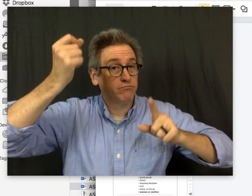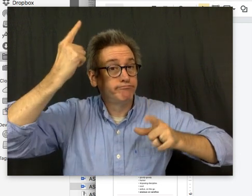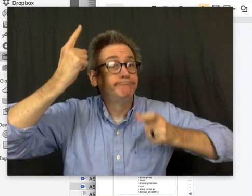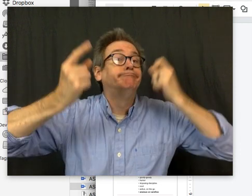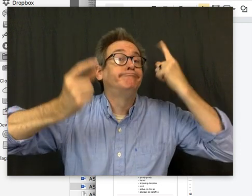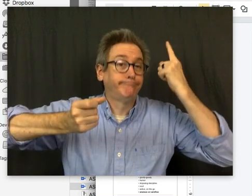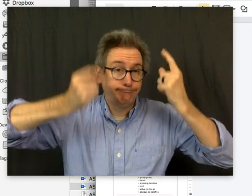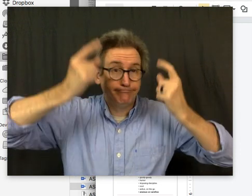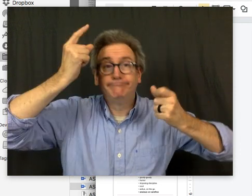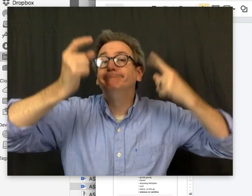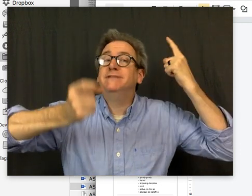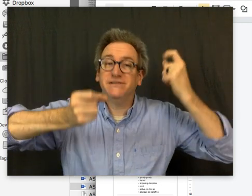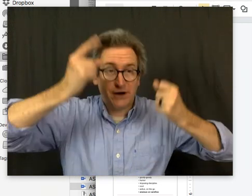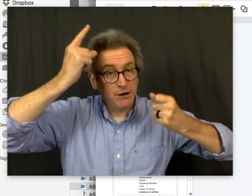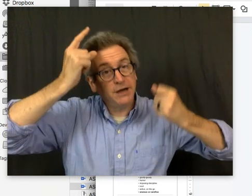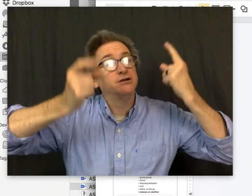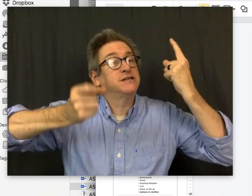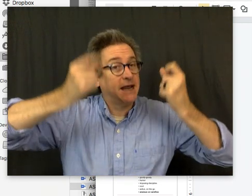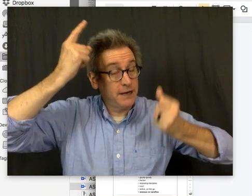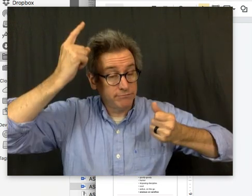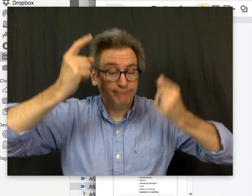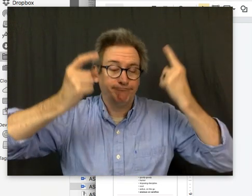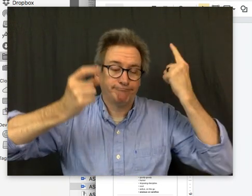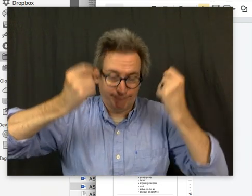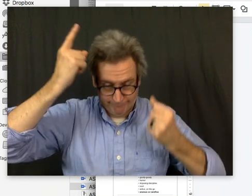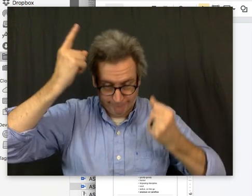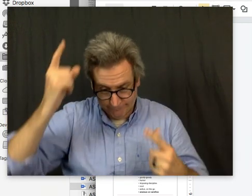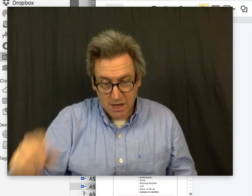circular. He's very understanding,